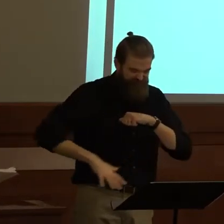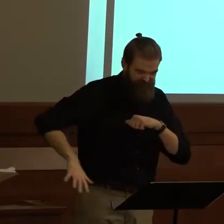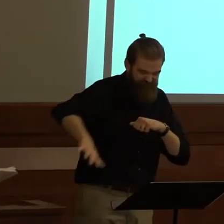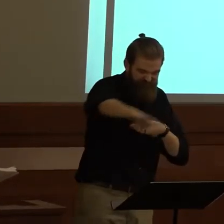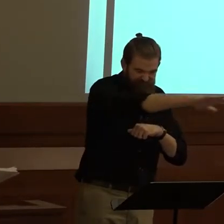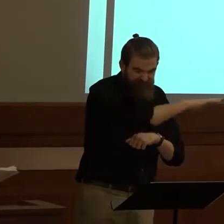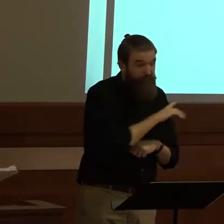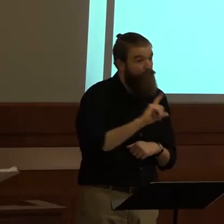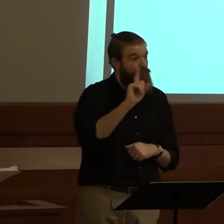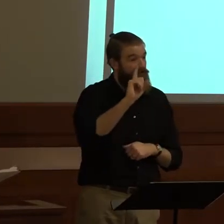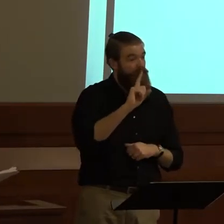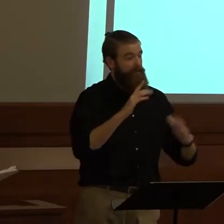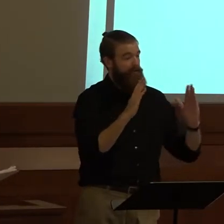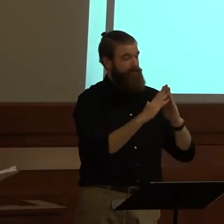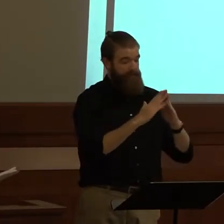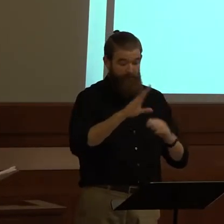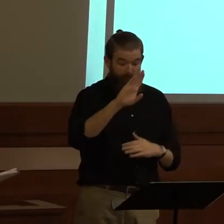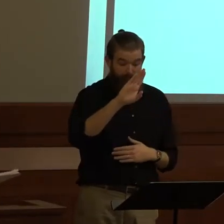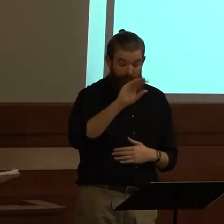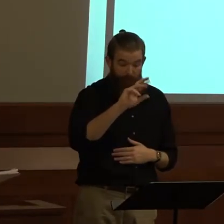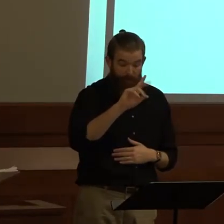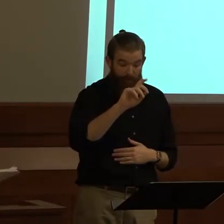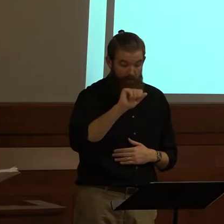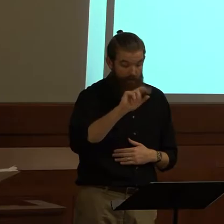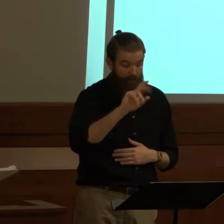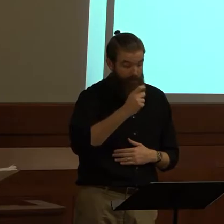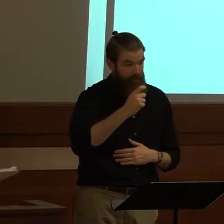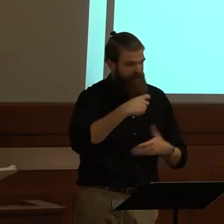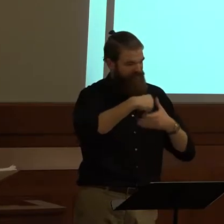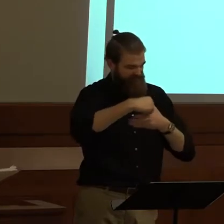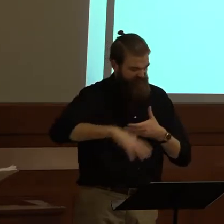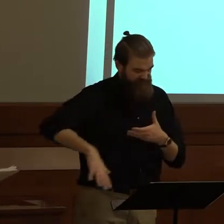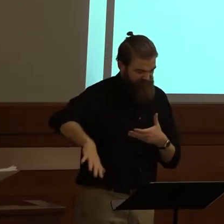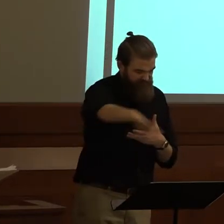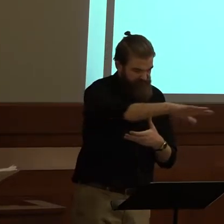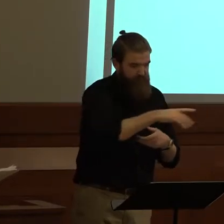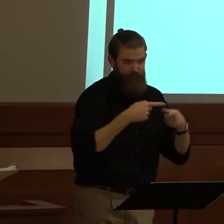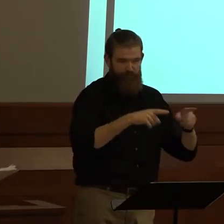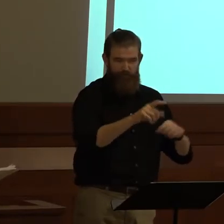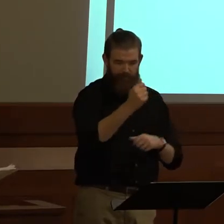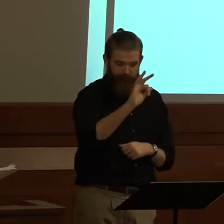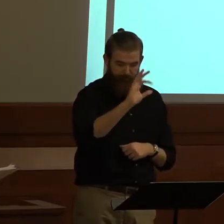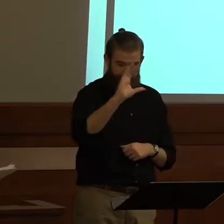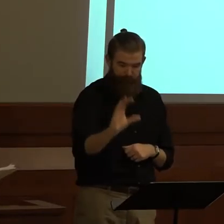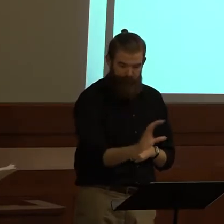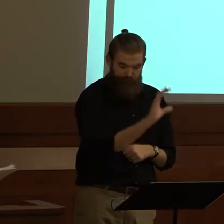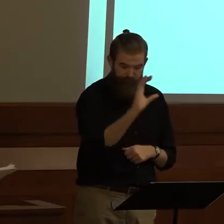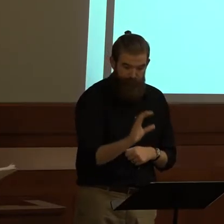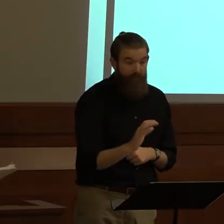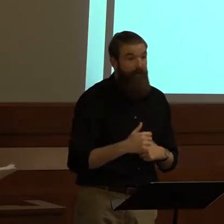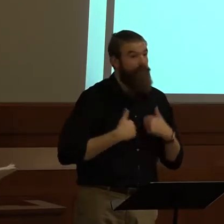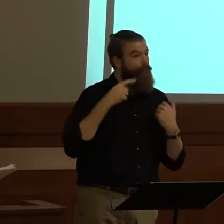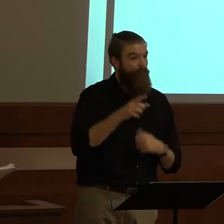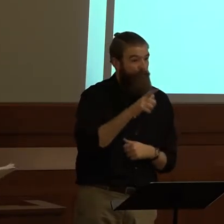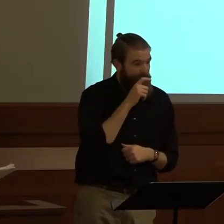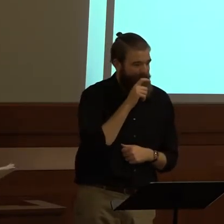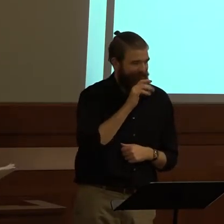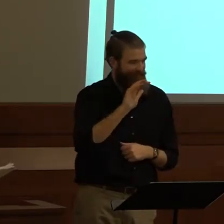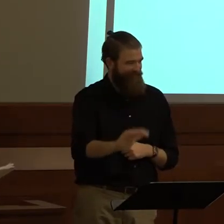19th century, there lived a little boy named Charles, the fifth child of Lucien La Fonta and